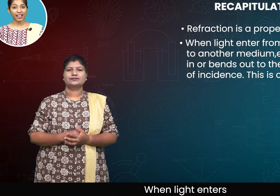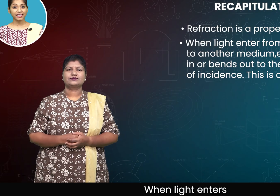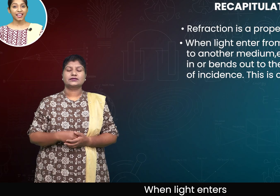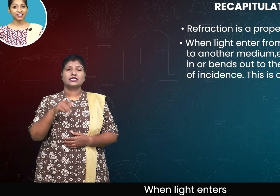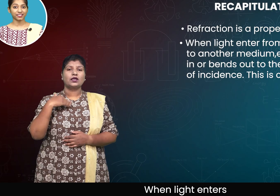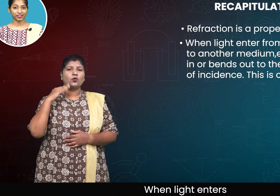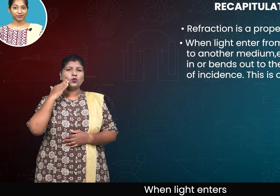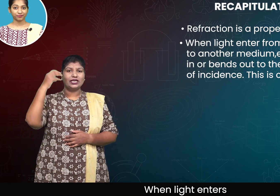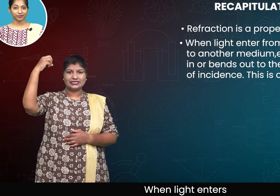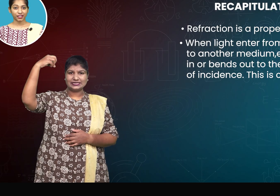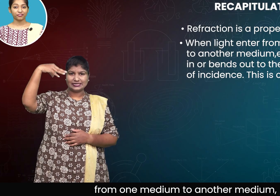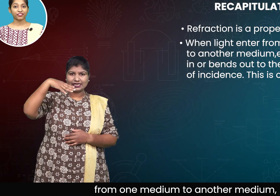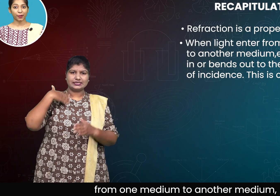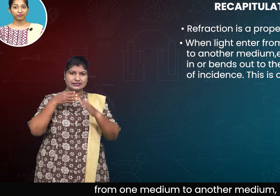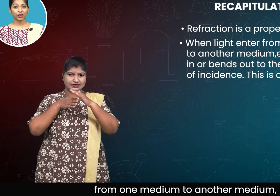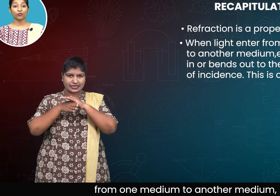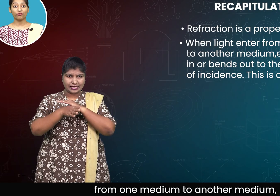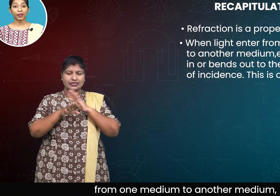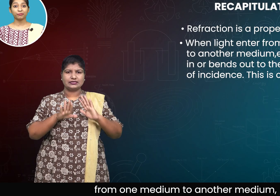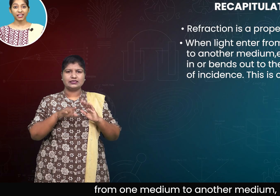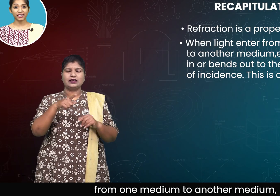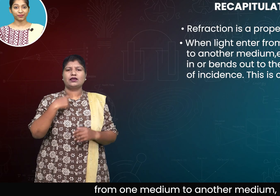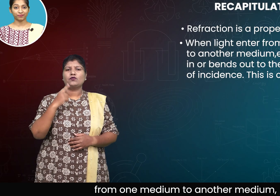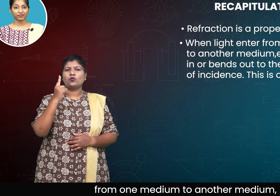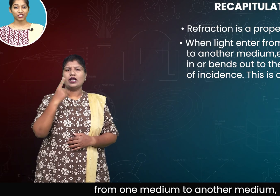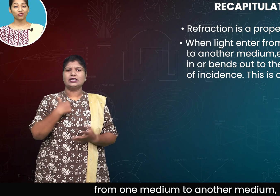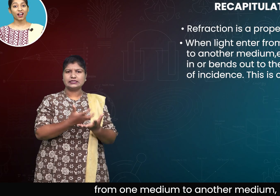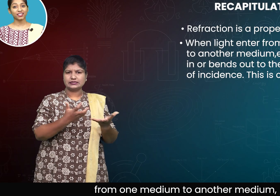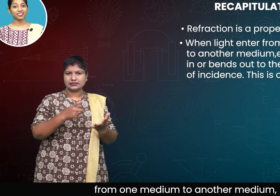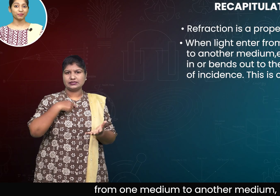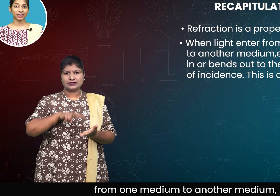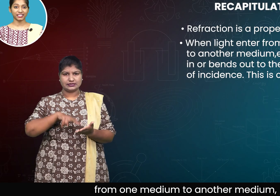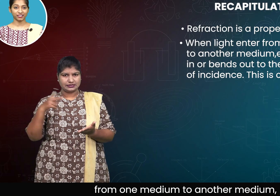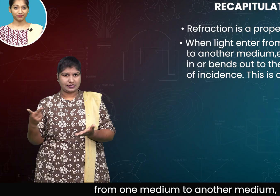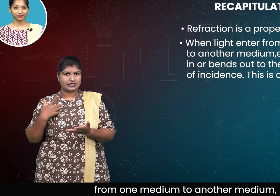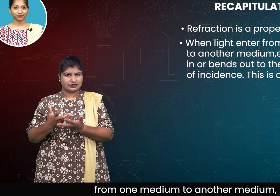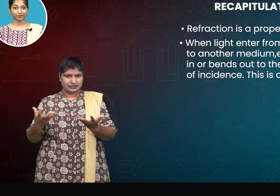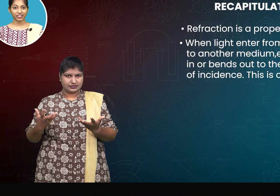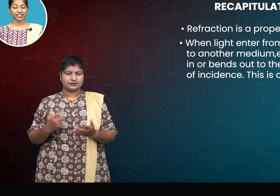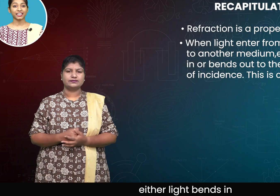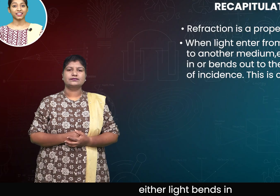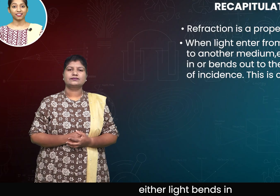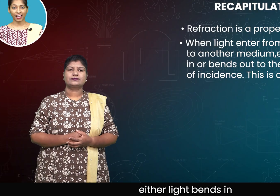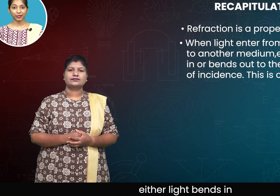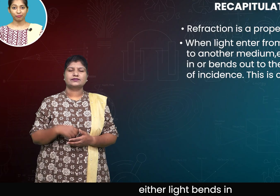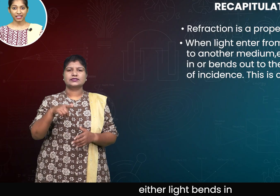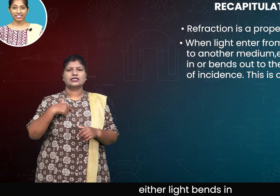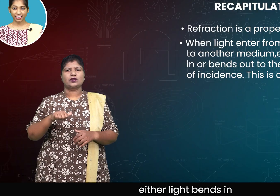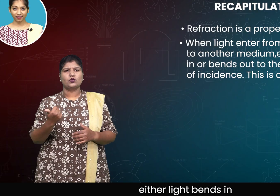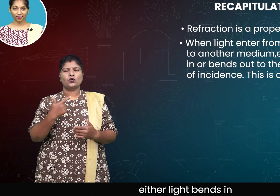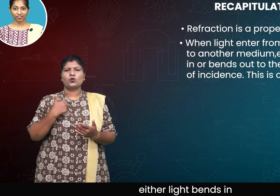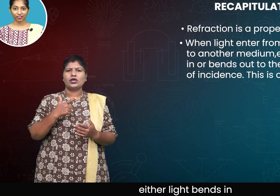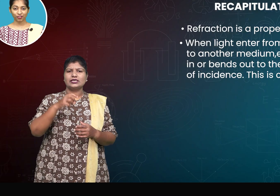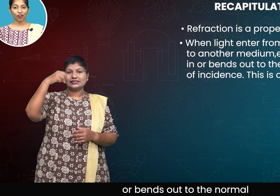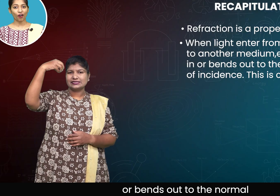When light enters from one medium to another medium, either light bends